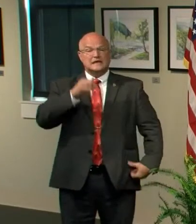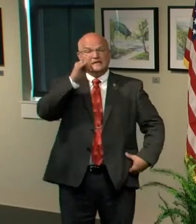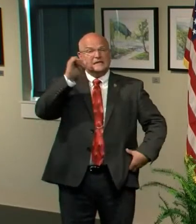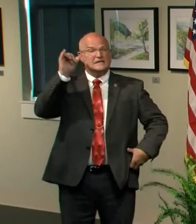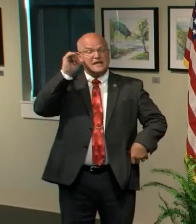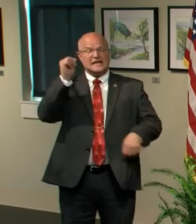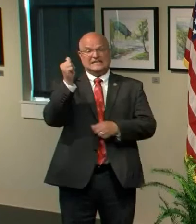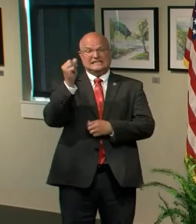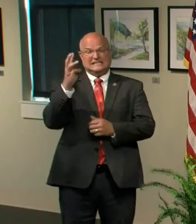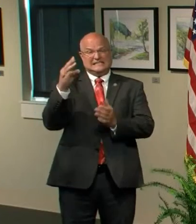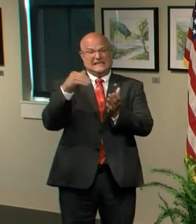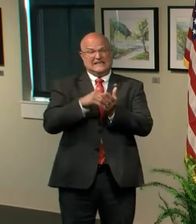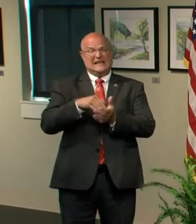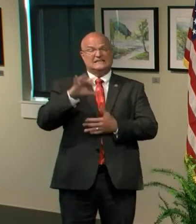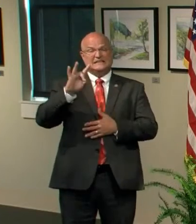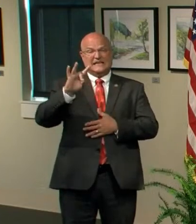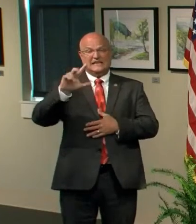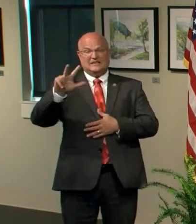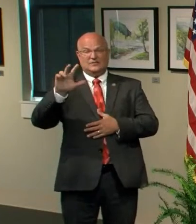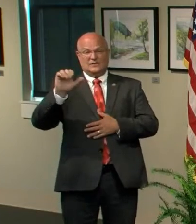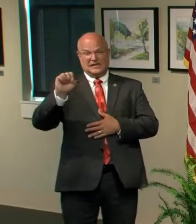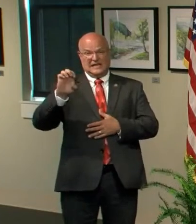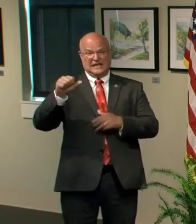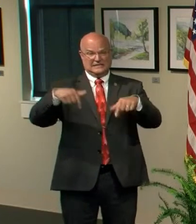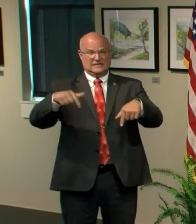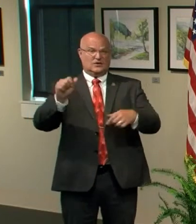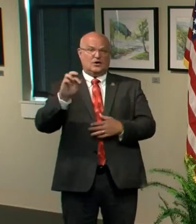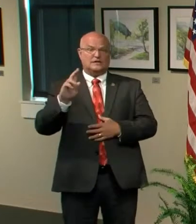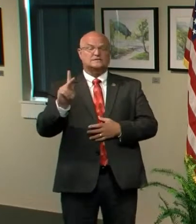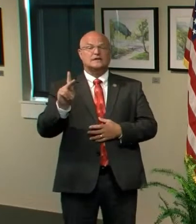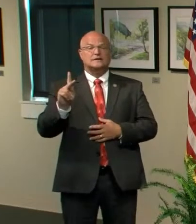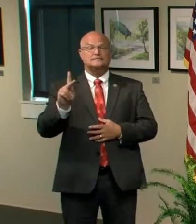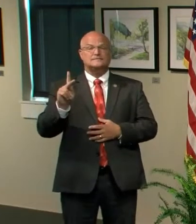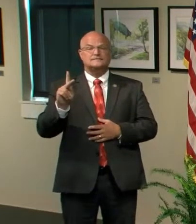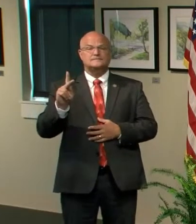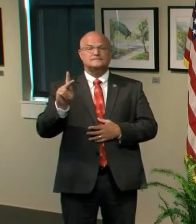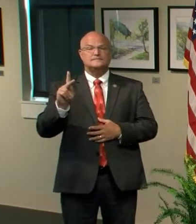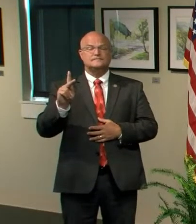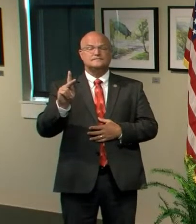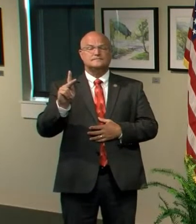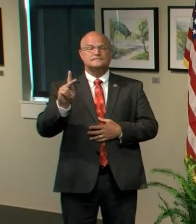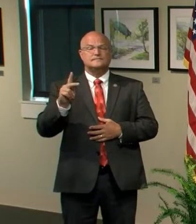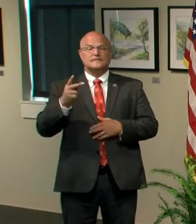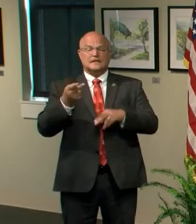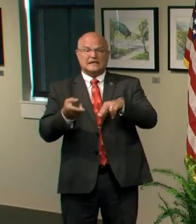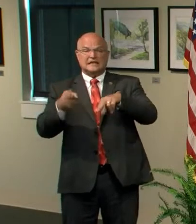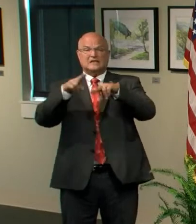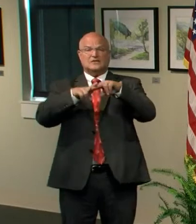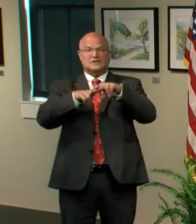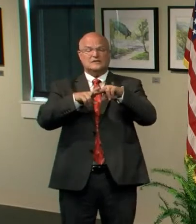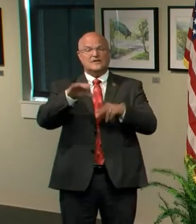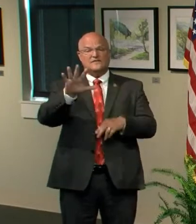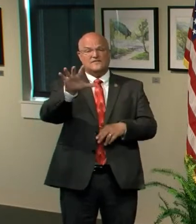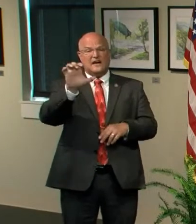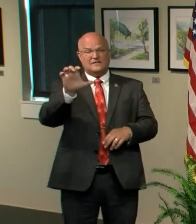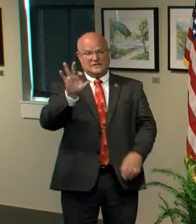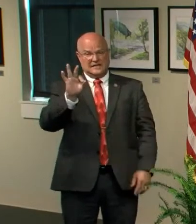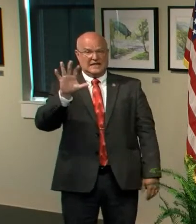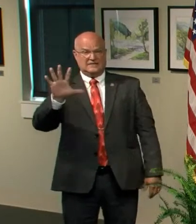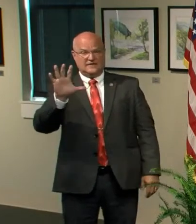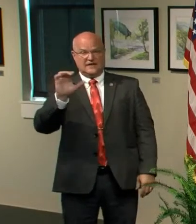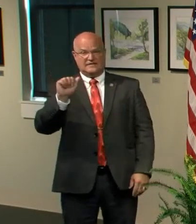we had 16,083 cases in Arkansas. We've had an increase of